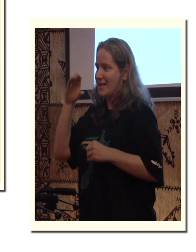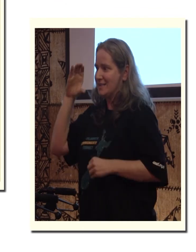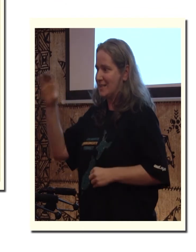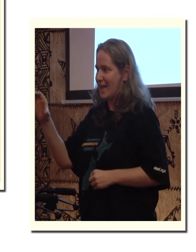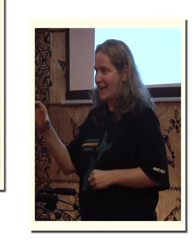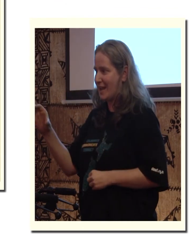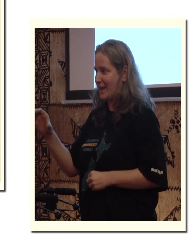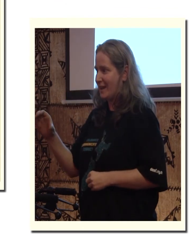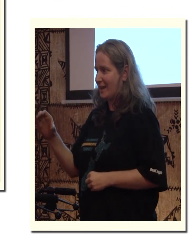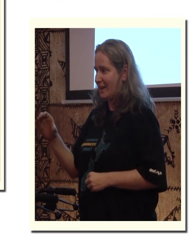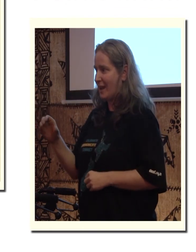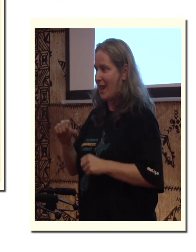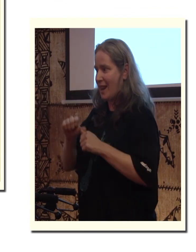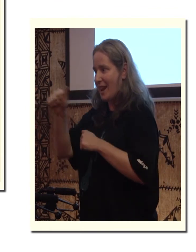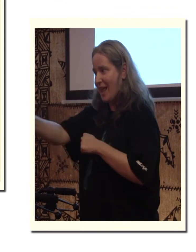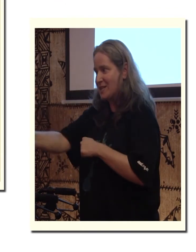ABC.